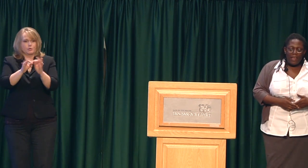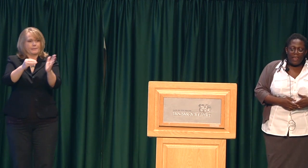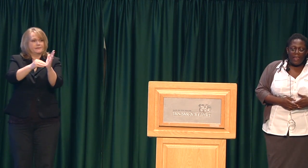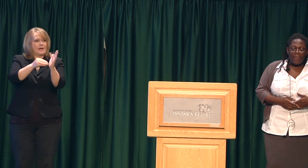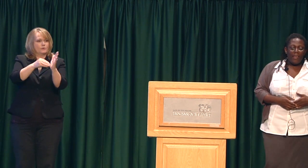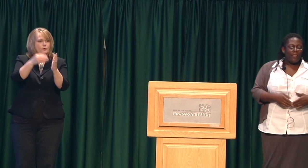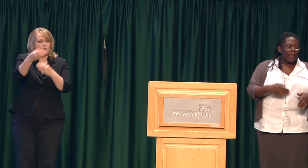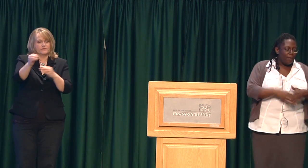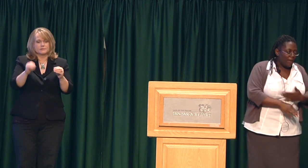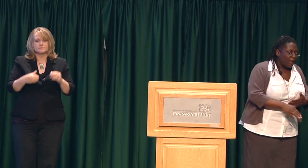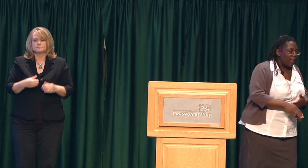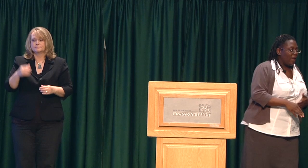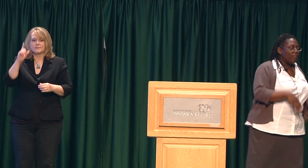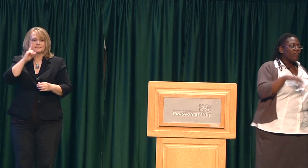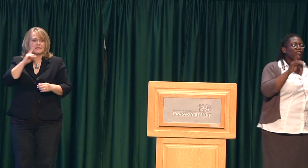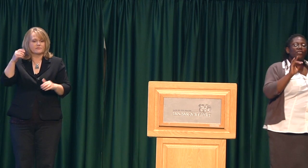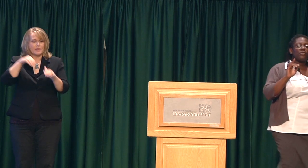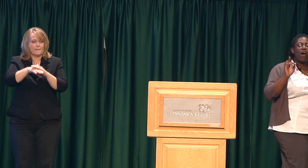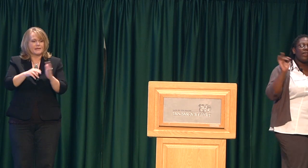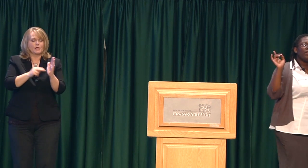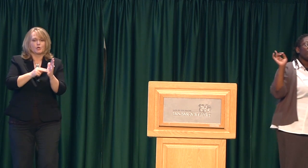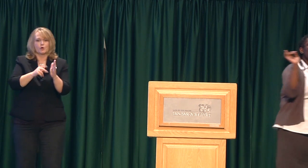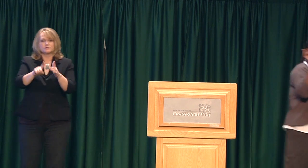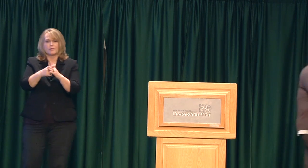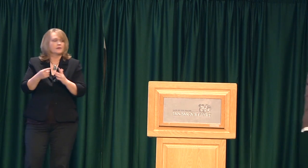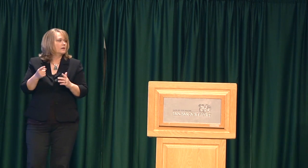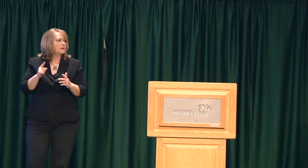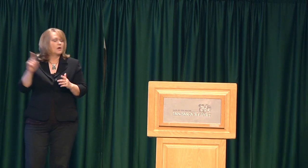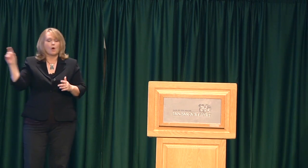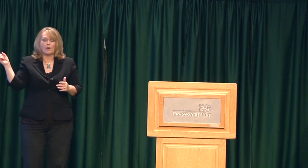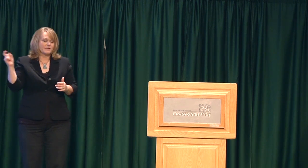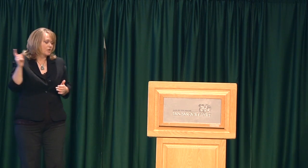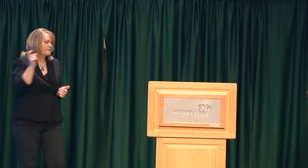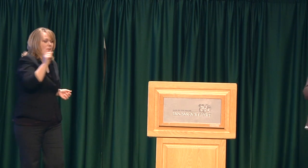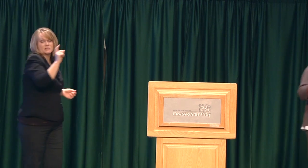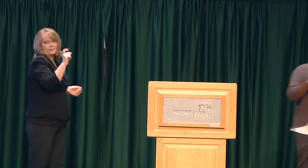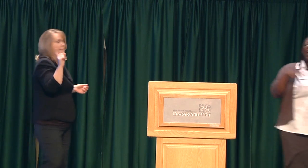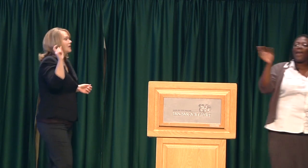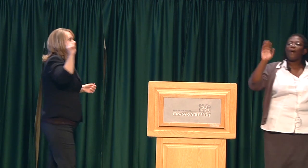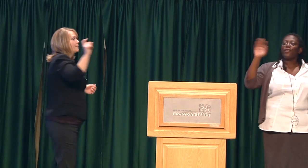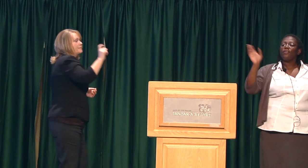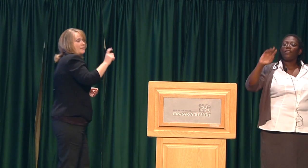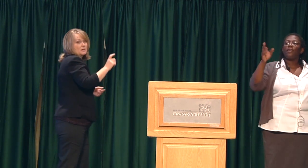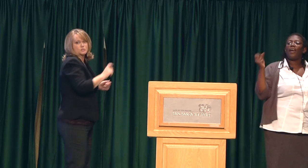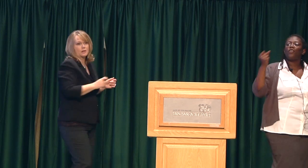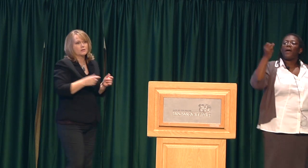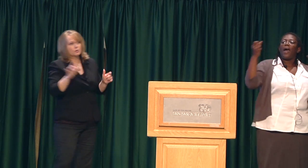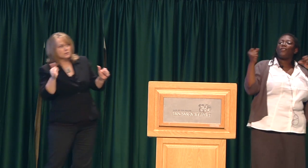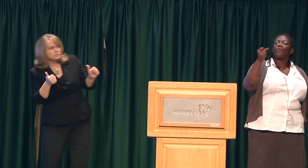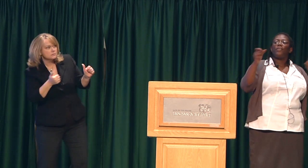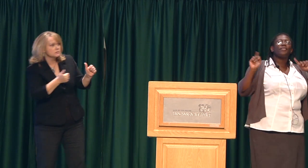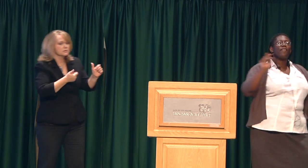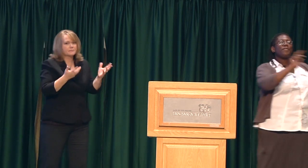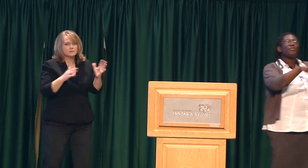patient, and they come in, and the nurse starts talking, and she's walking the whole way. We're trying to go to the room, and she's like, "Hi, how are you?" And you're